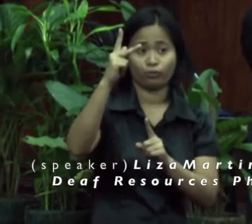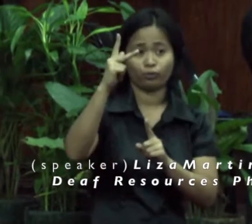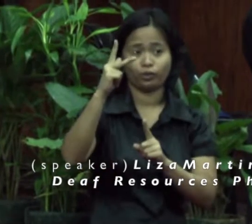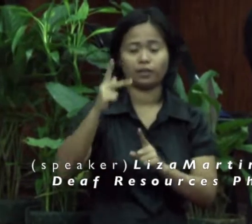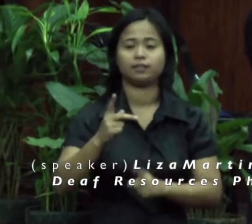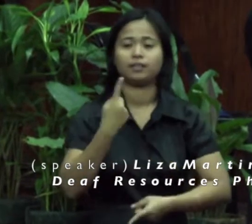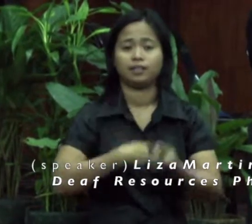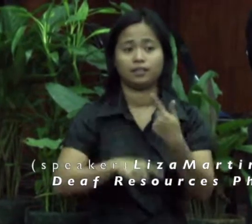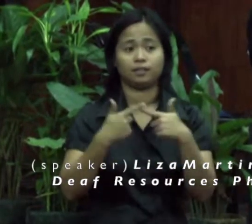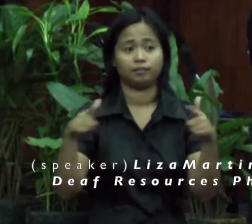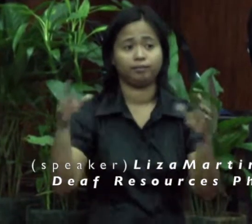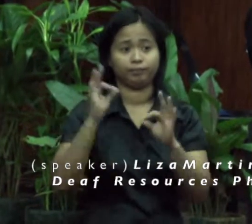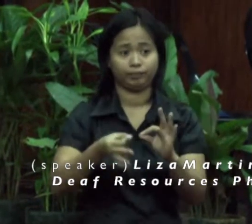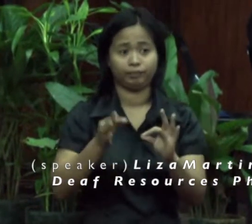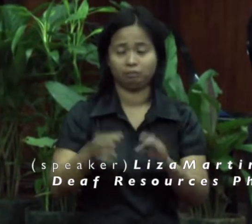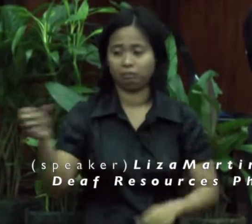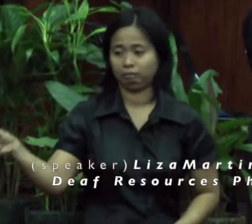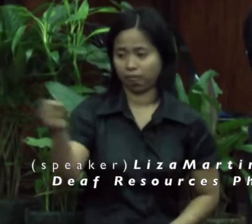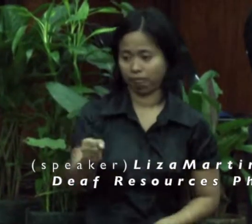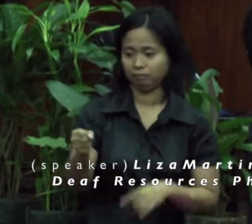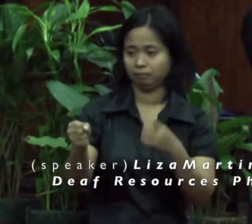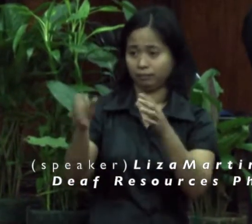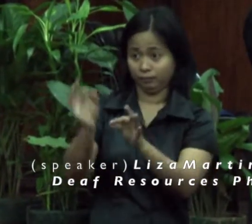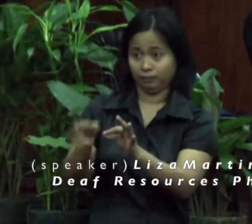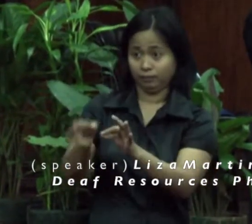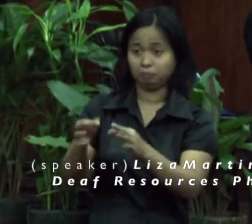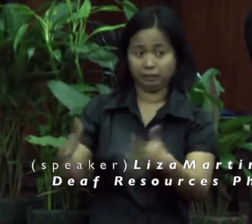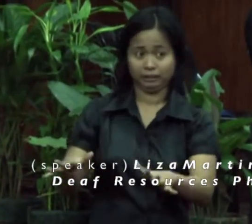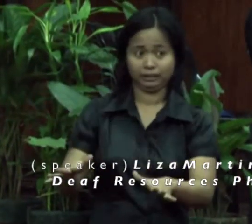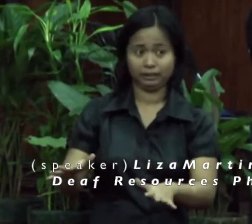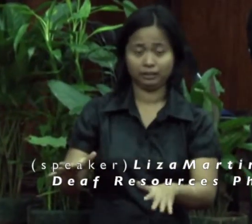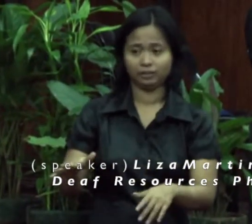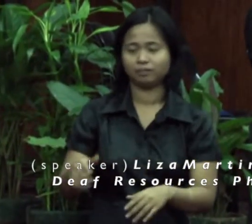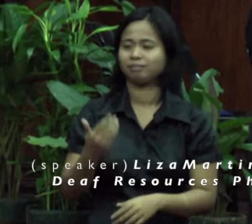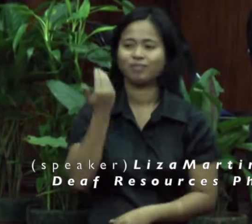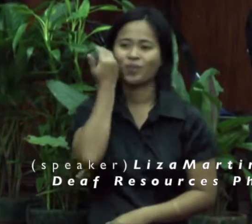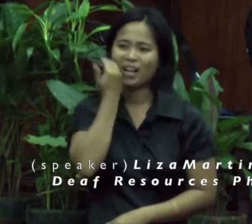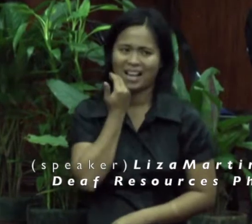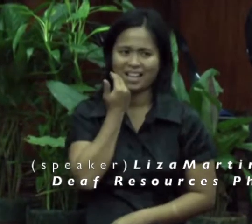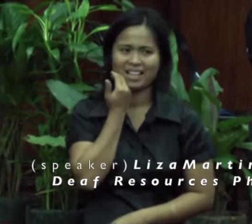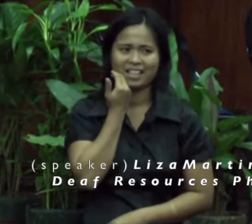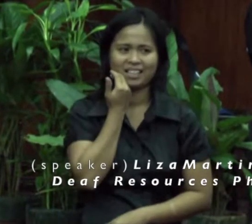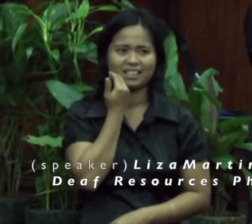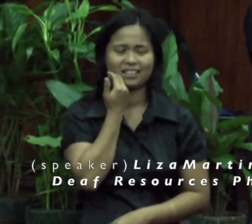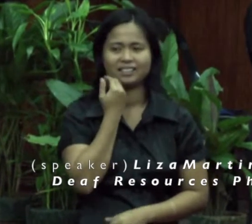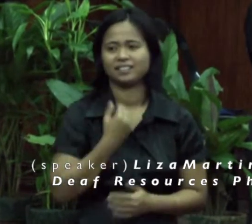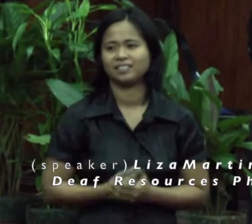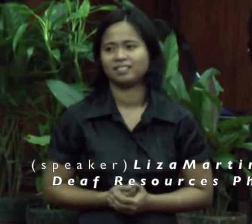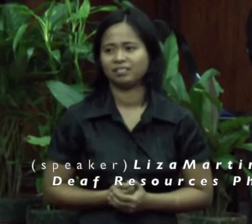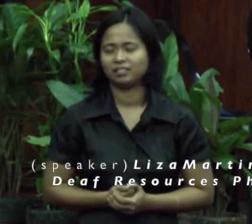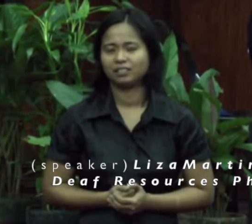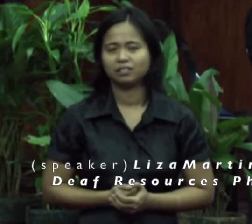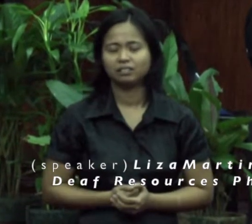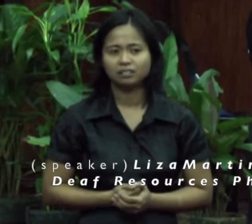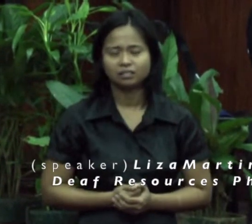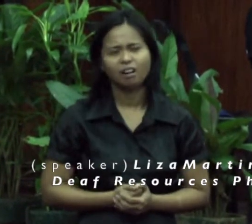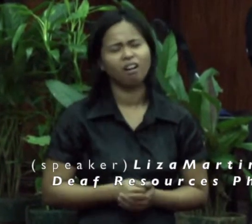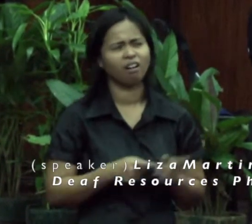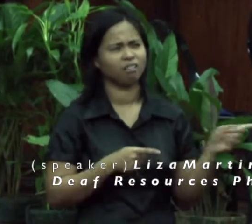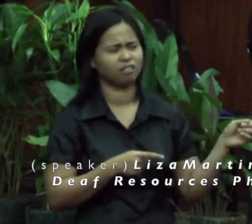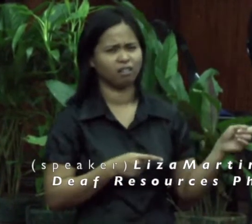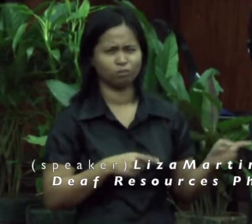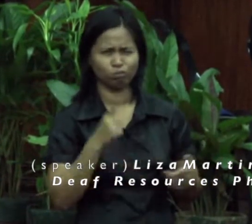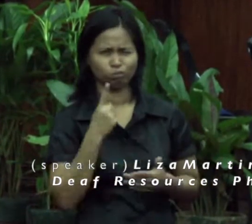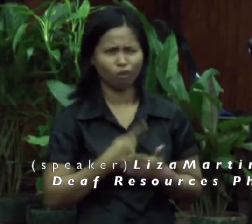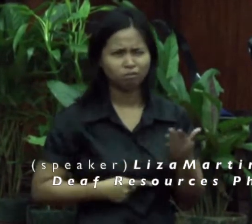language interpretation as the only measure is insufficient. Dito ko naka-double take. Ano